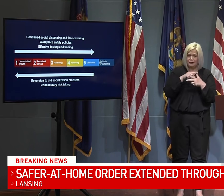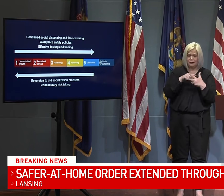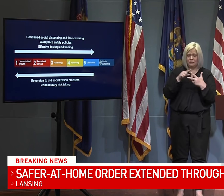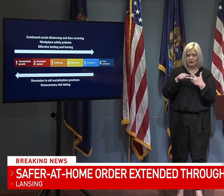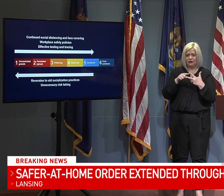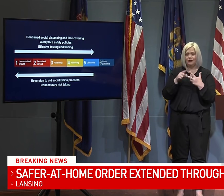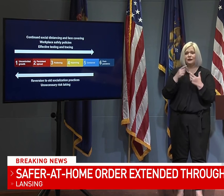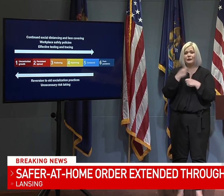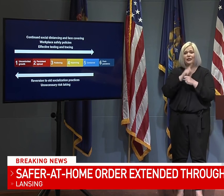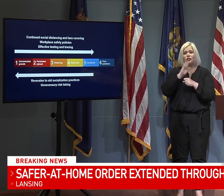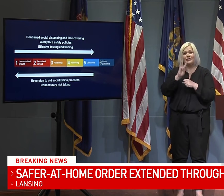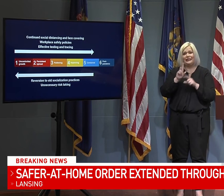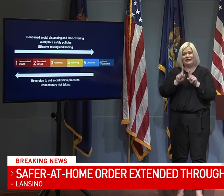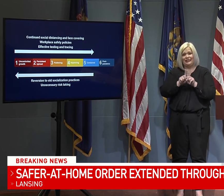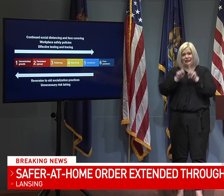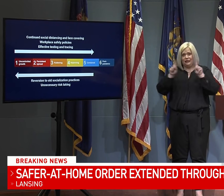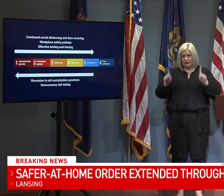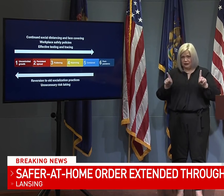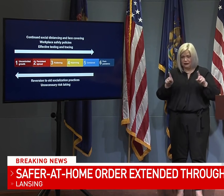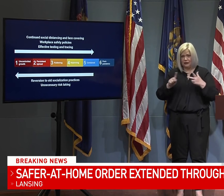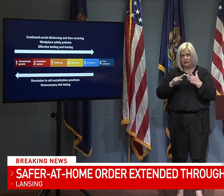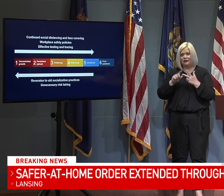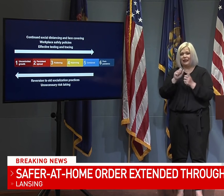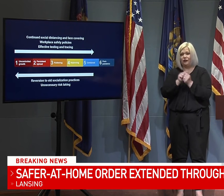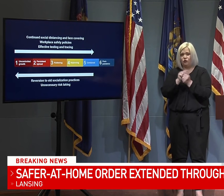your hands.